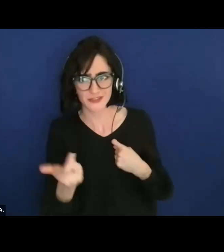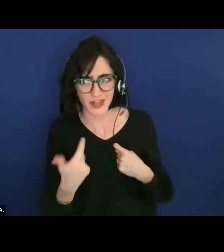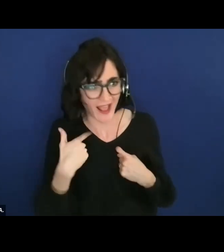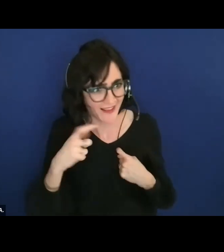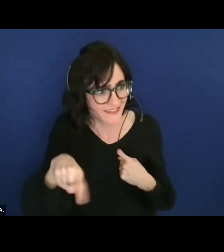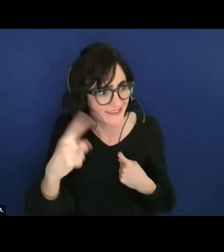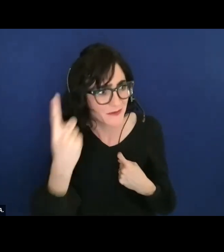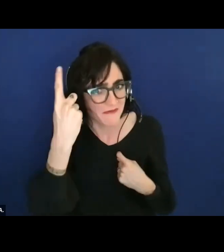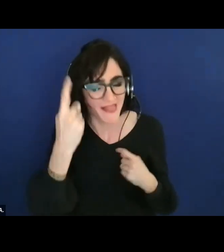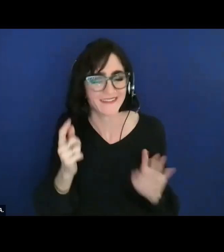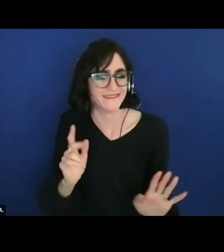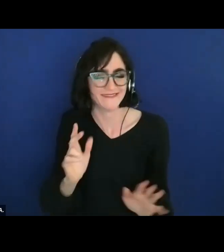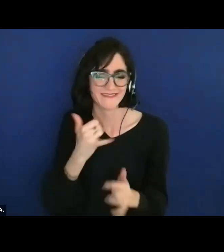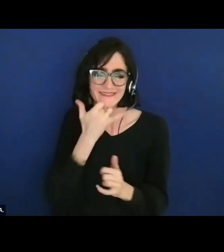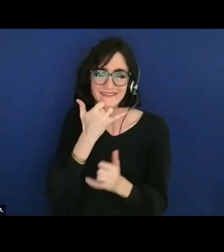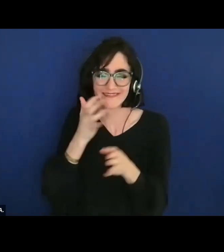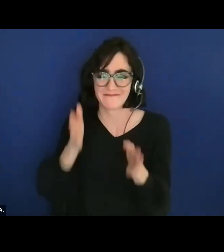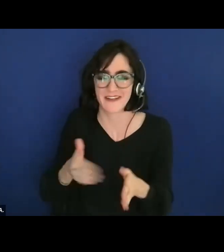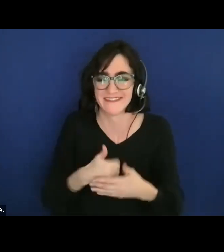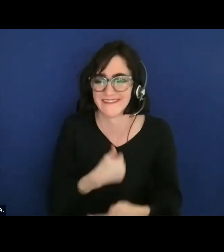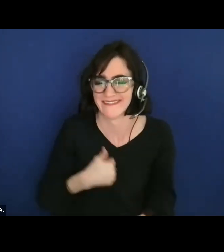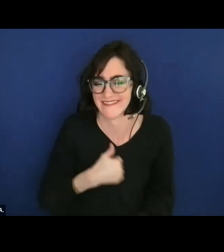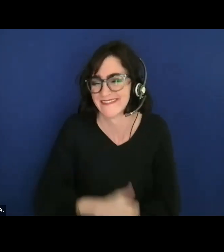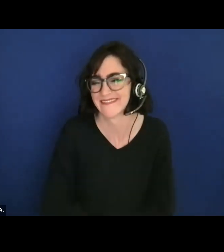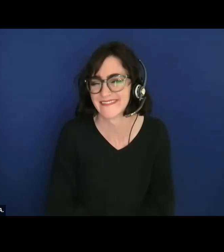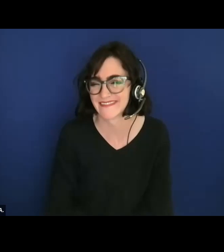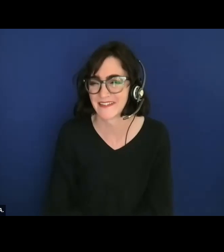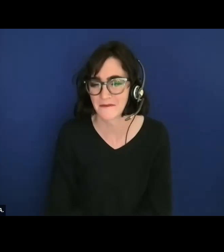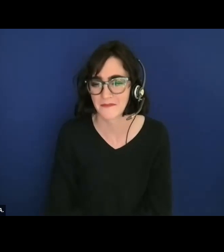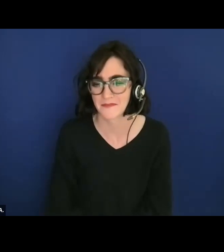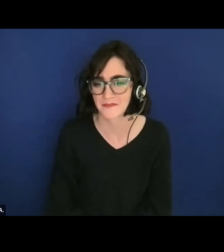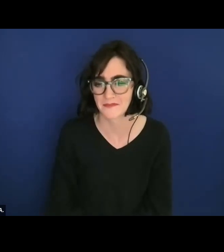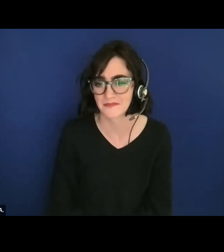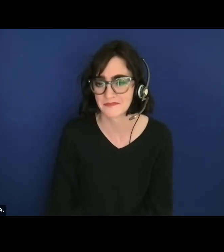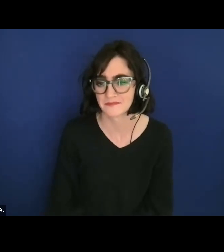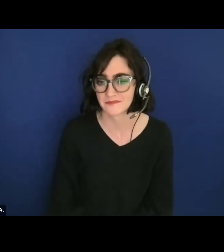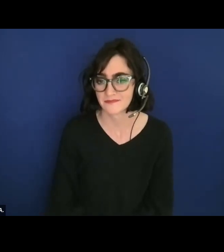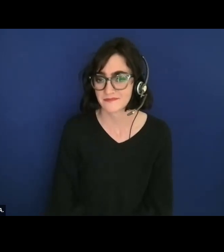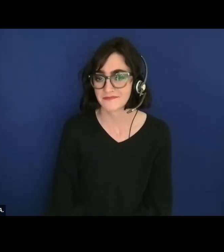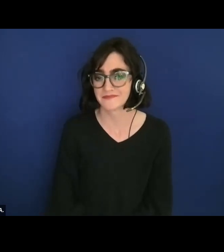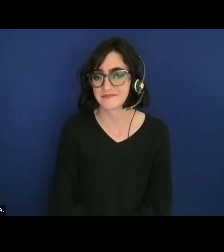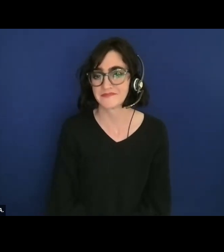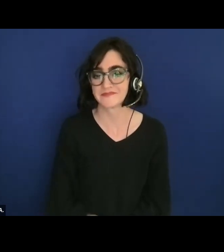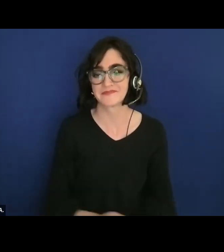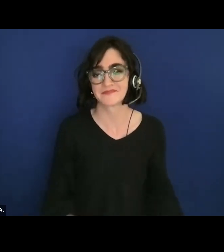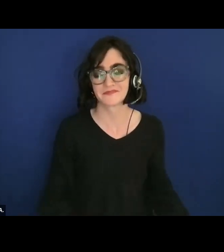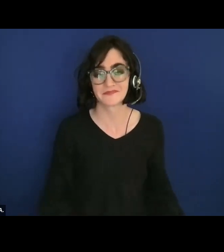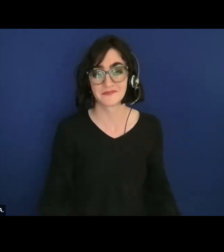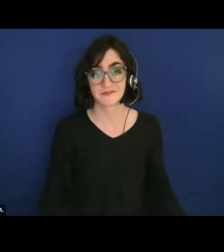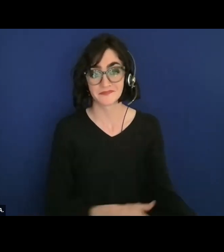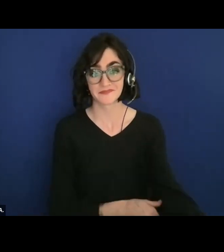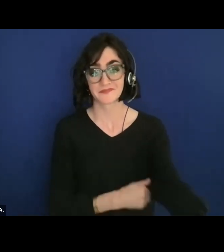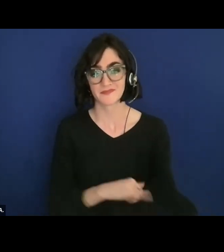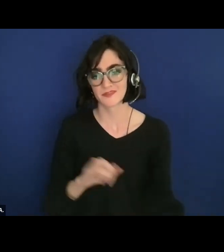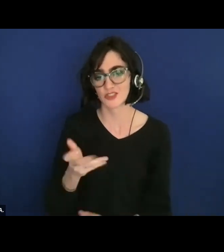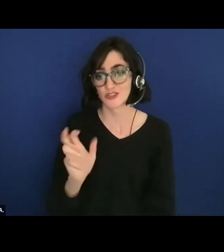Sorry. don't worry. Sorry, I'm driving, which is why I'm on my phone. Yeah. No, no worries. I'm sorry.